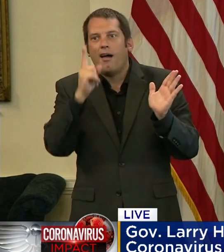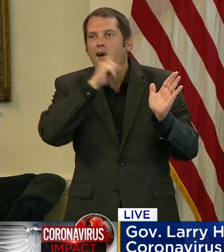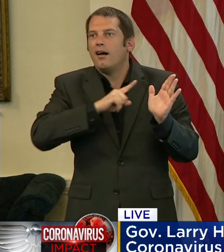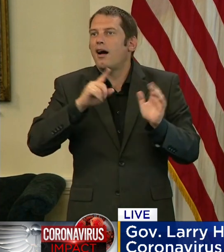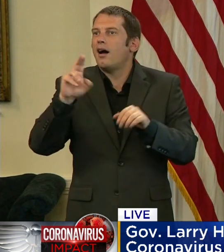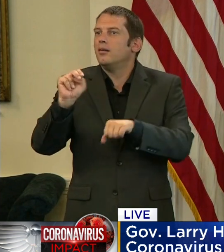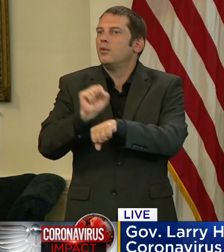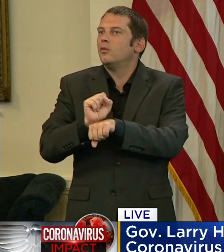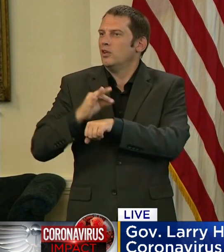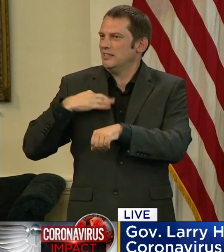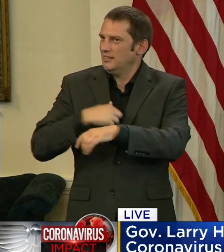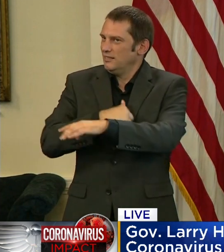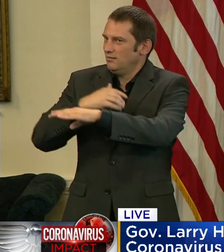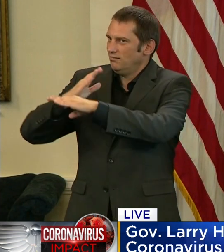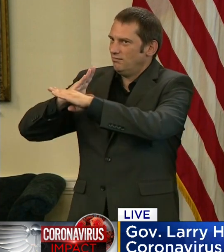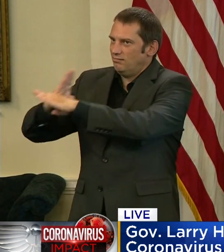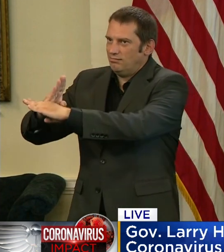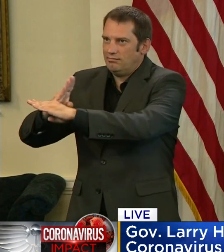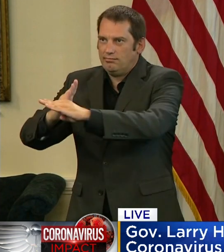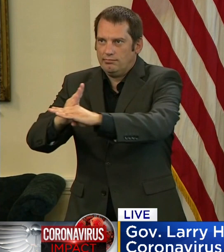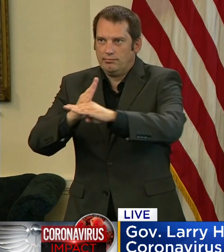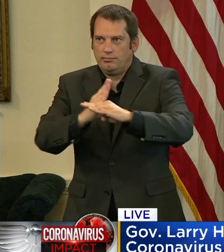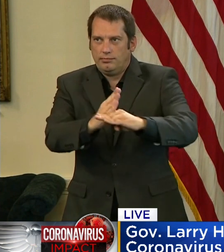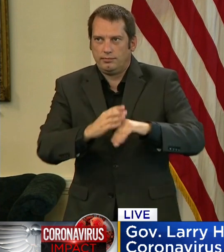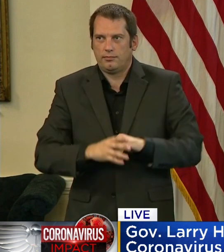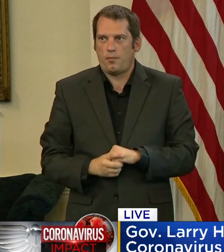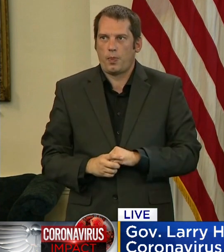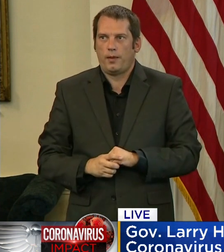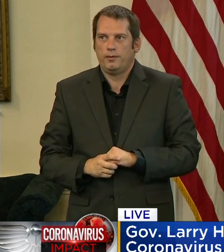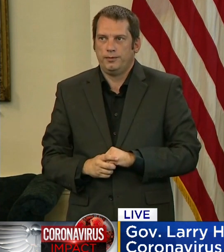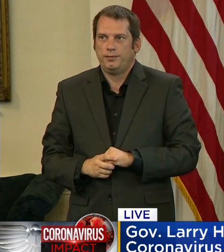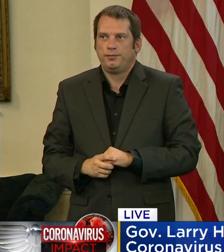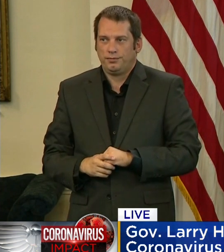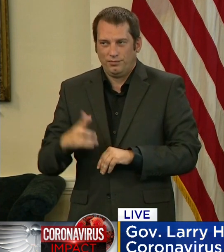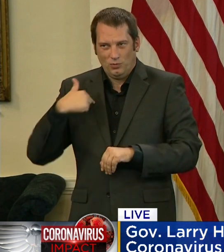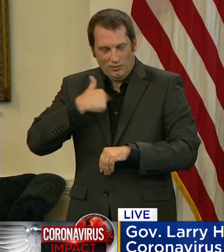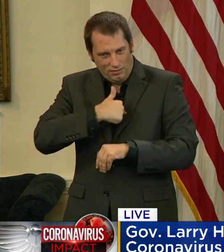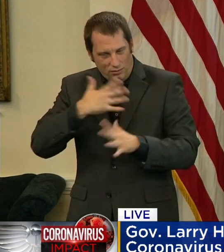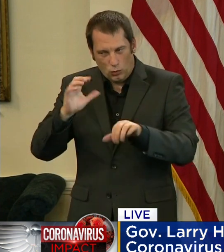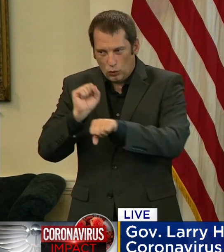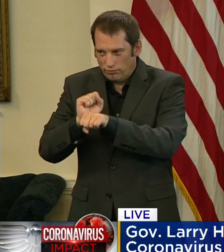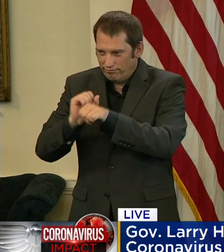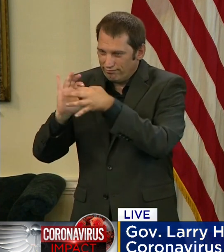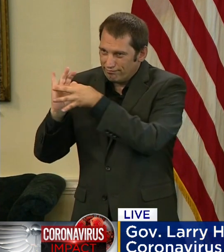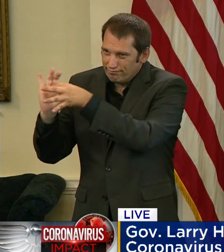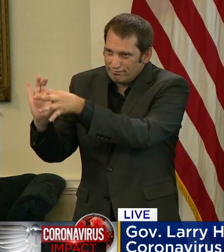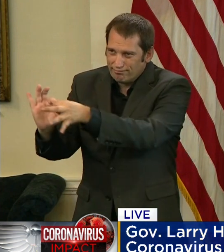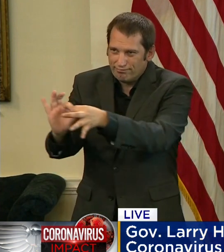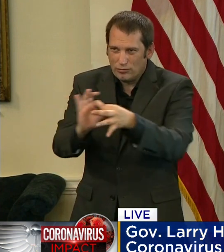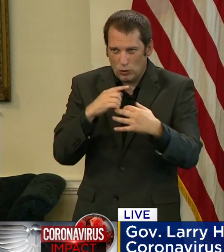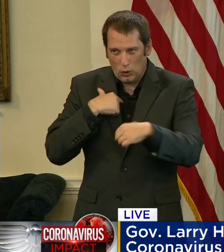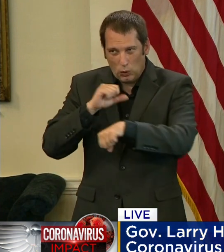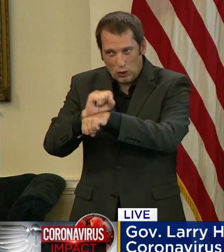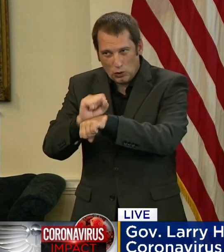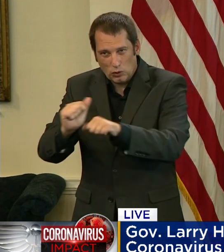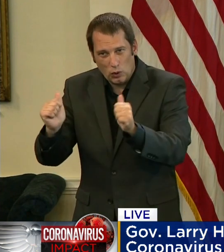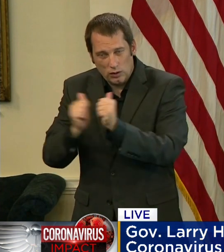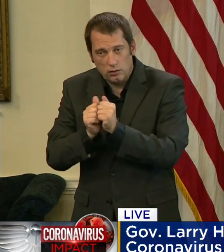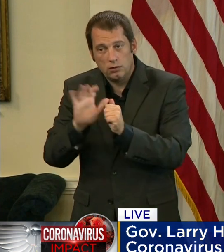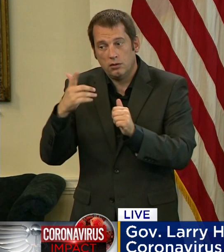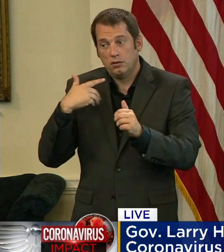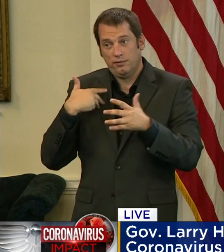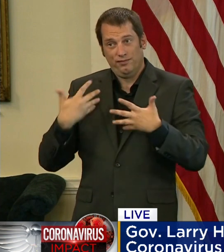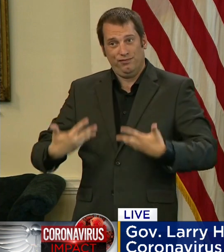From the beginning, we have all been in this together, and although this is far from over, and it will not be